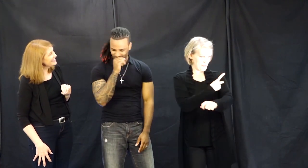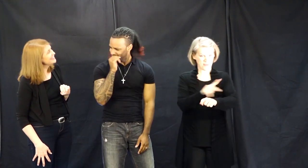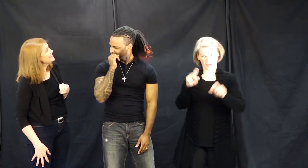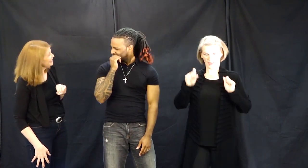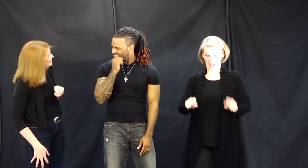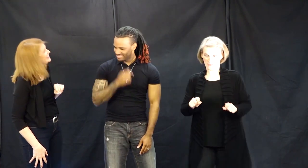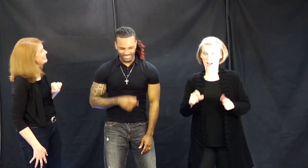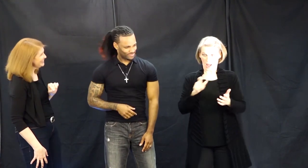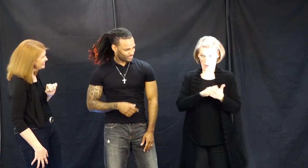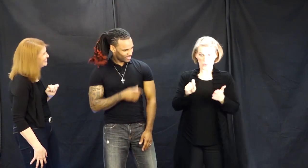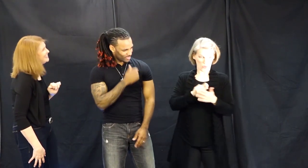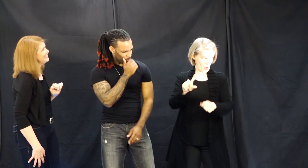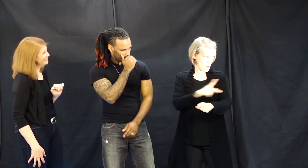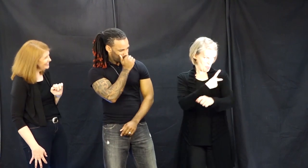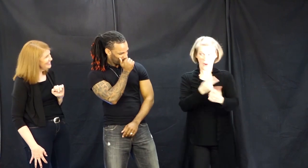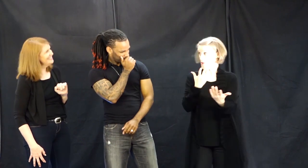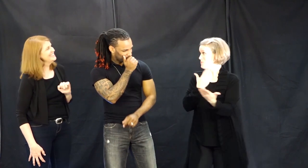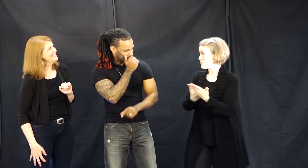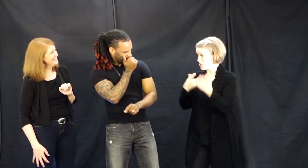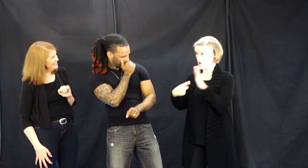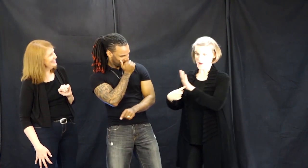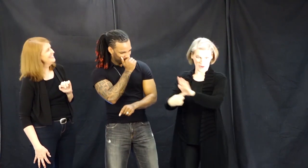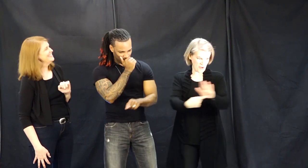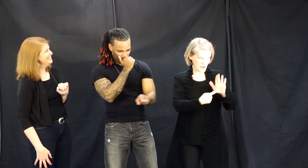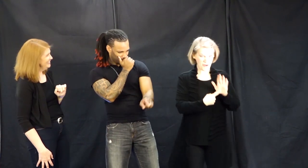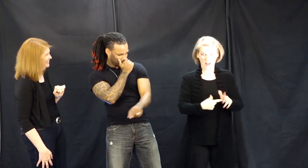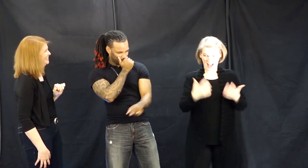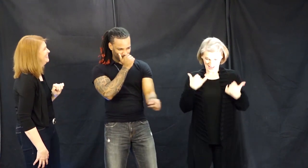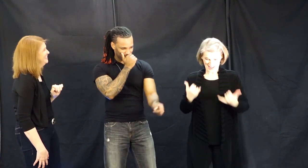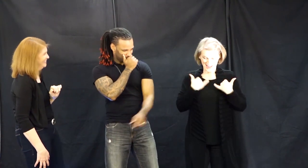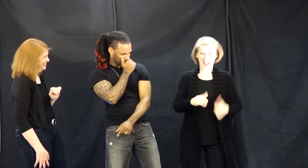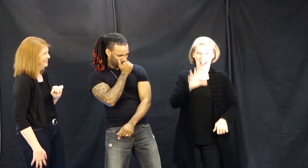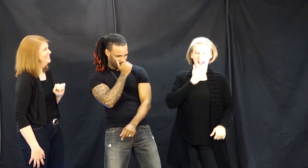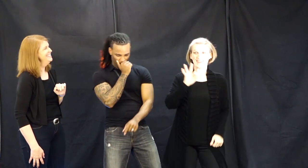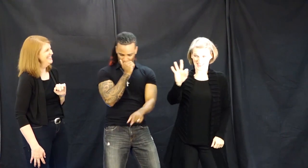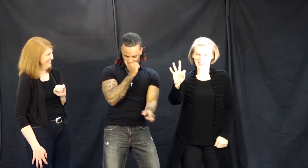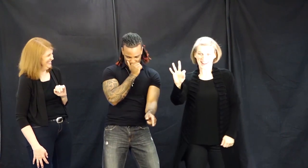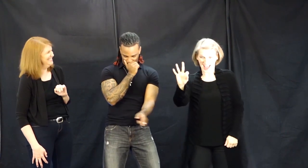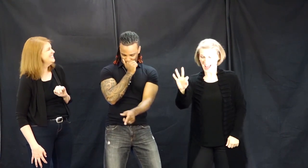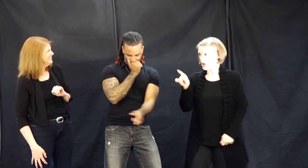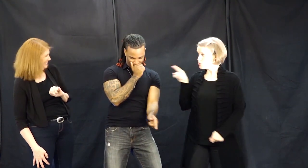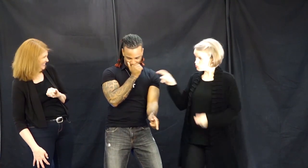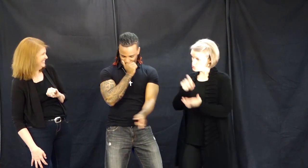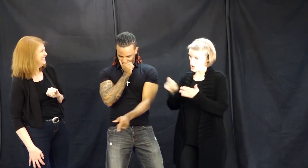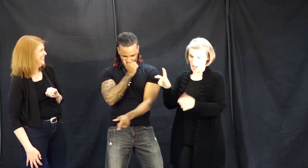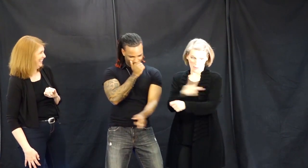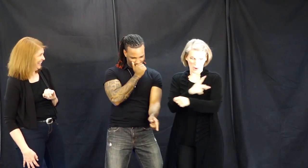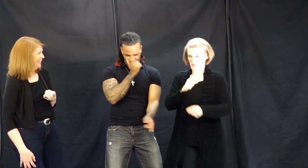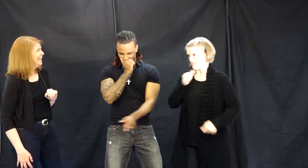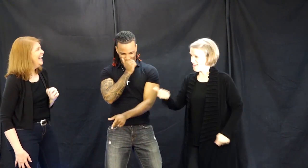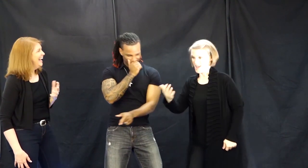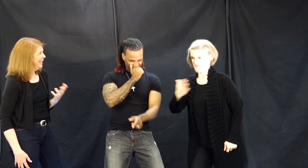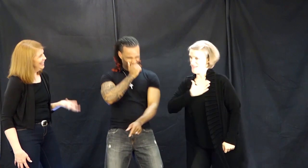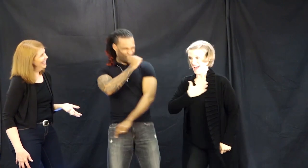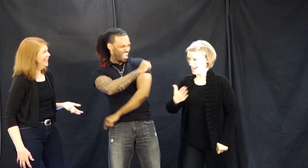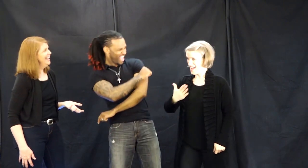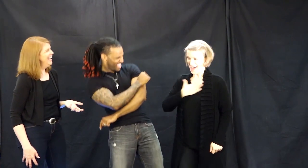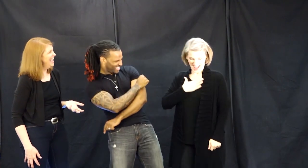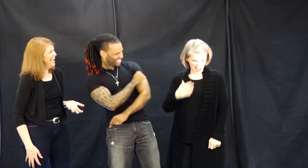this poem just to show it. And I just turned 9. You can write rhymes, but you can't write mine. What? I